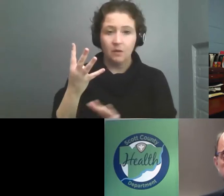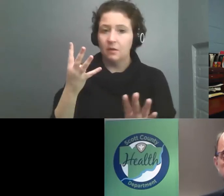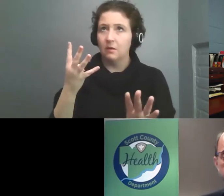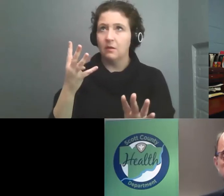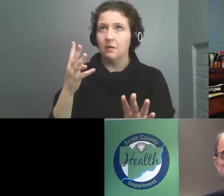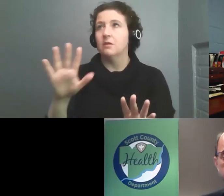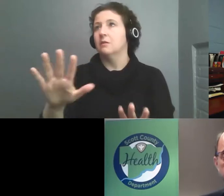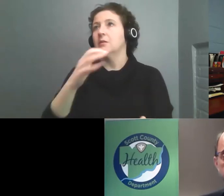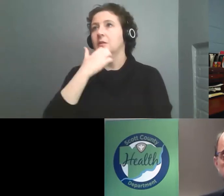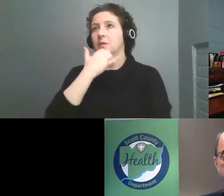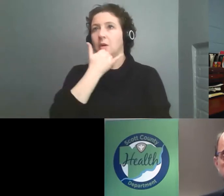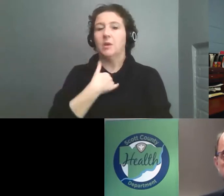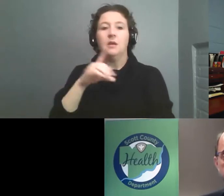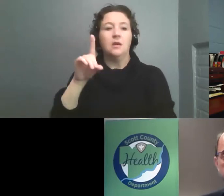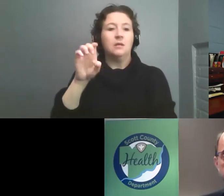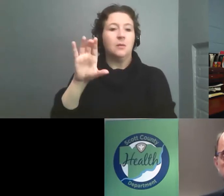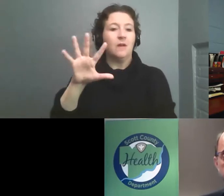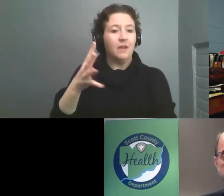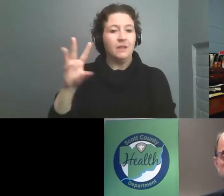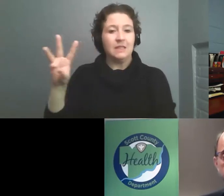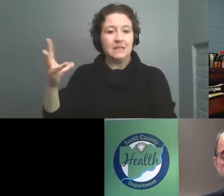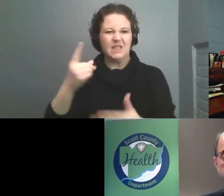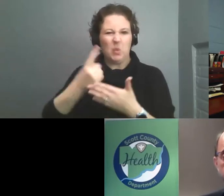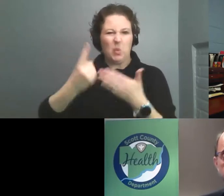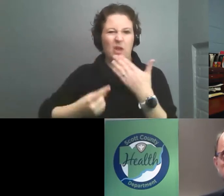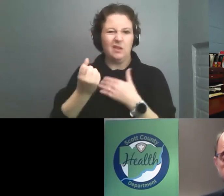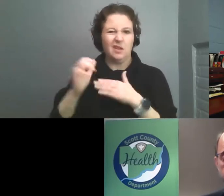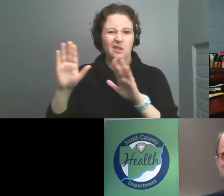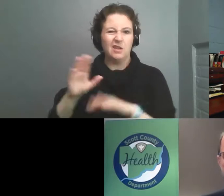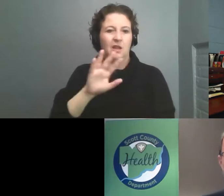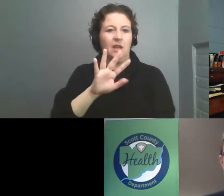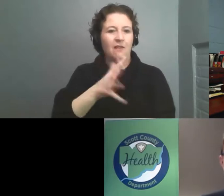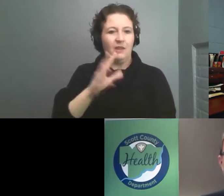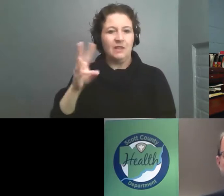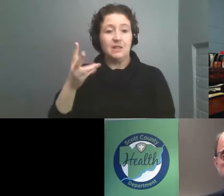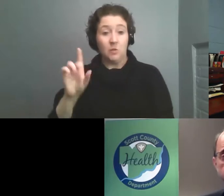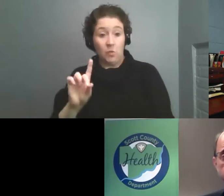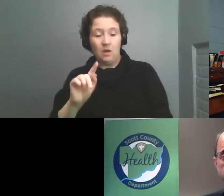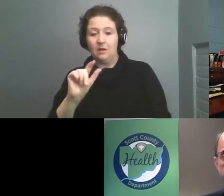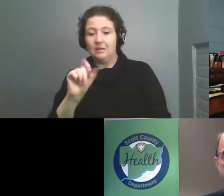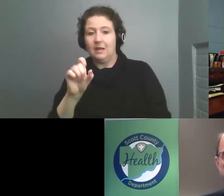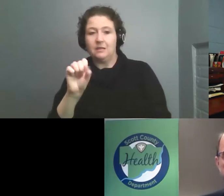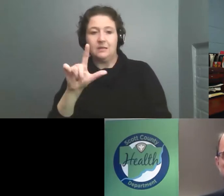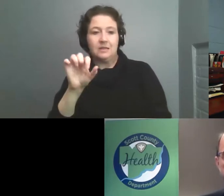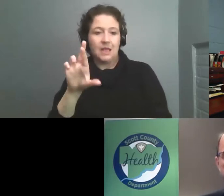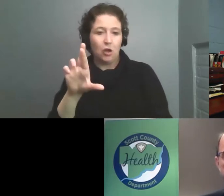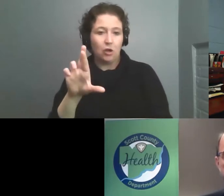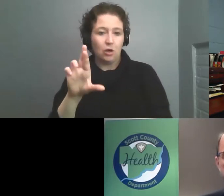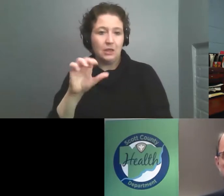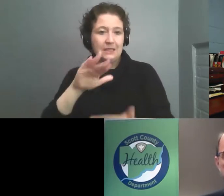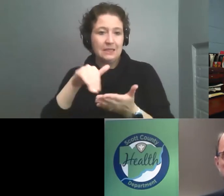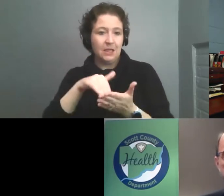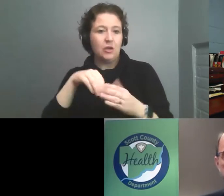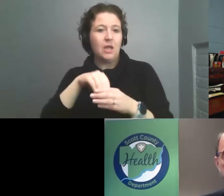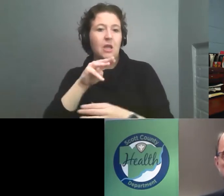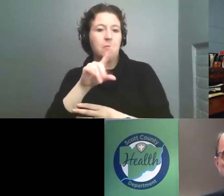December 5th and 6th. It's the weekend of December 5th and 6th at the Tax Slayer Center in Moline, and that will